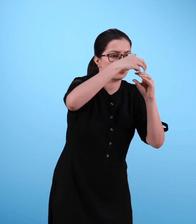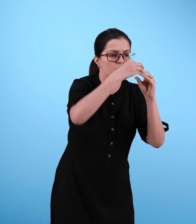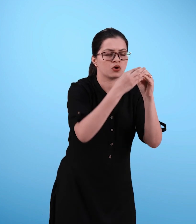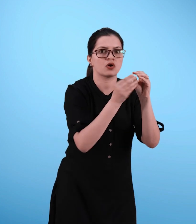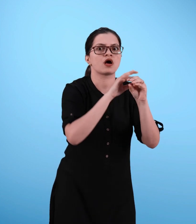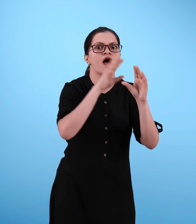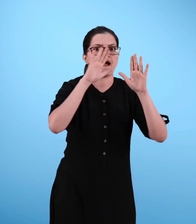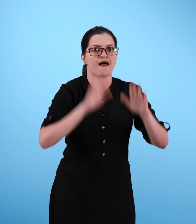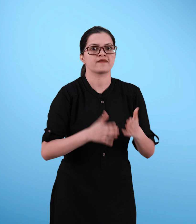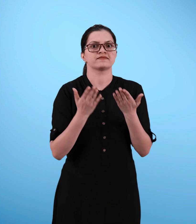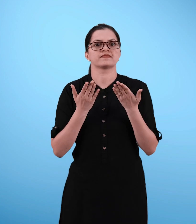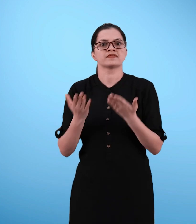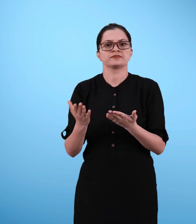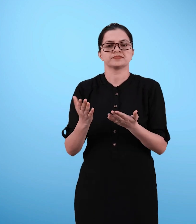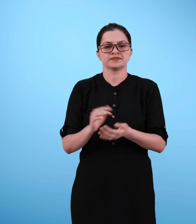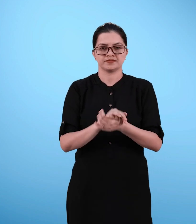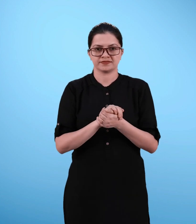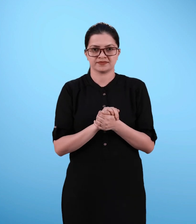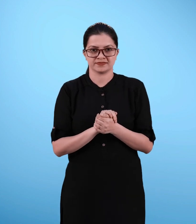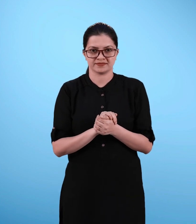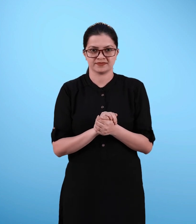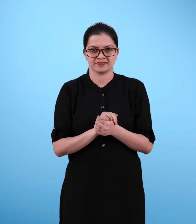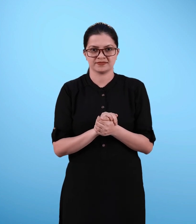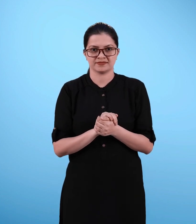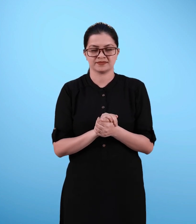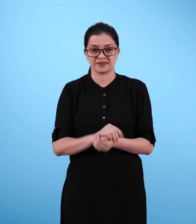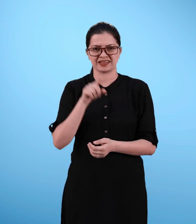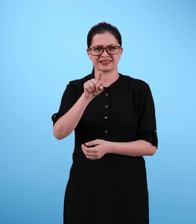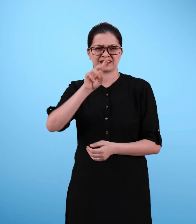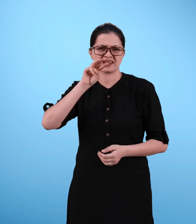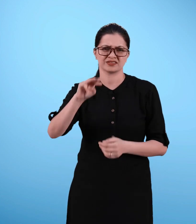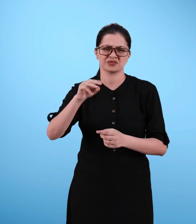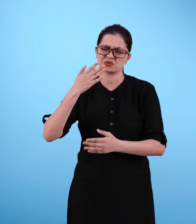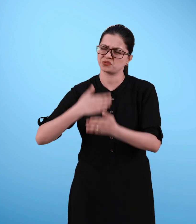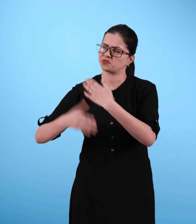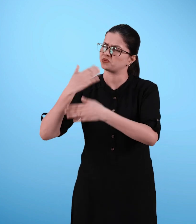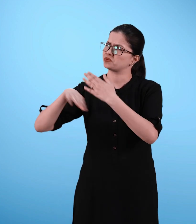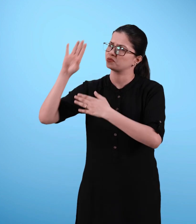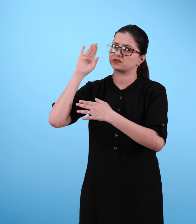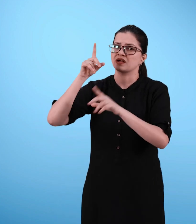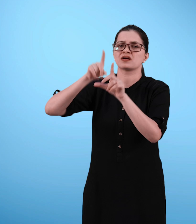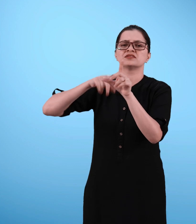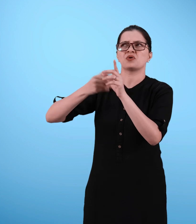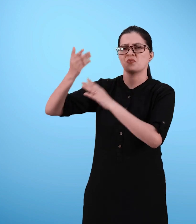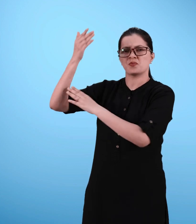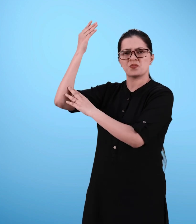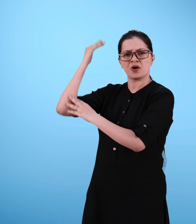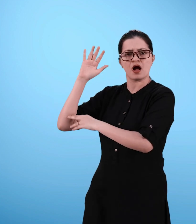For thousands of years, natural fibers were the only For ones thousands of available for years, making natural fabrics. fibers were the